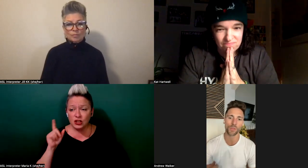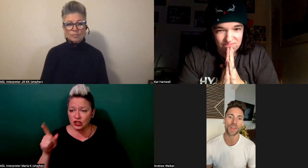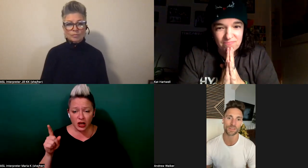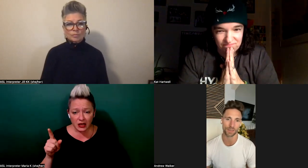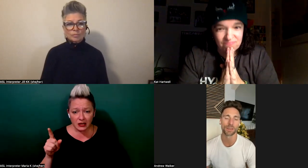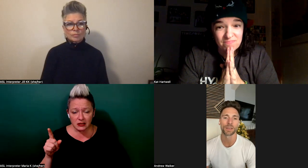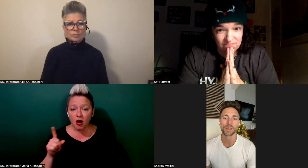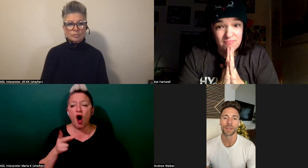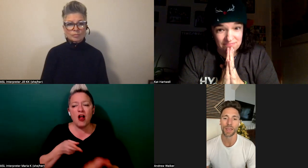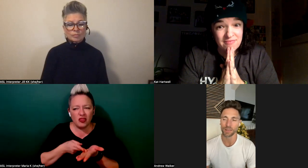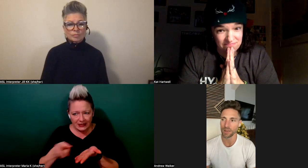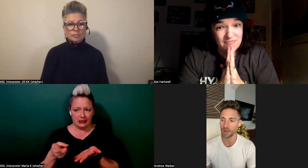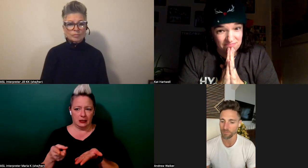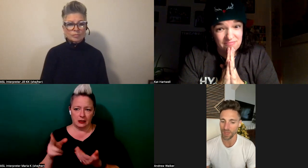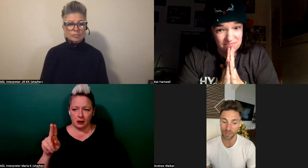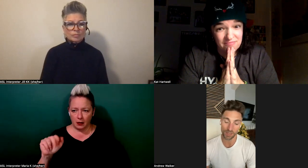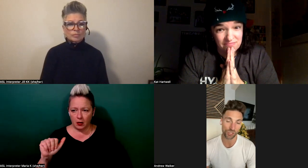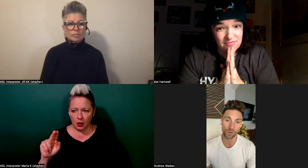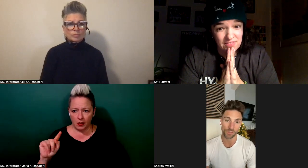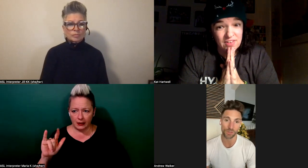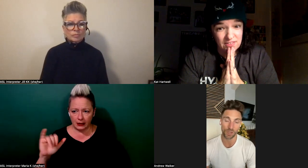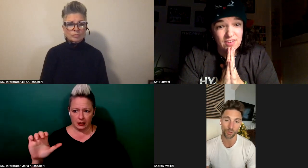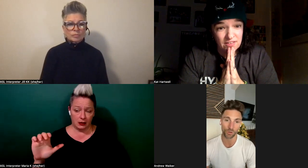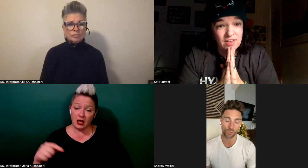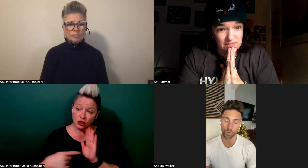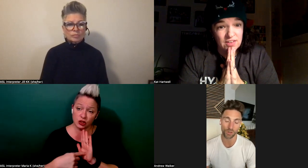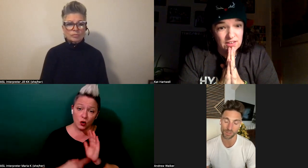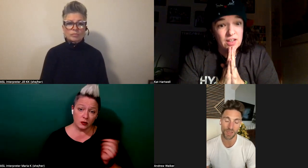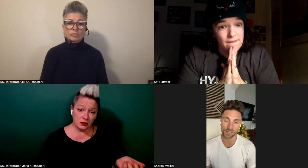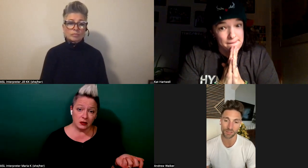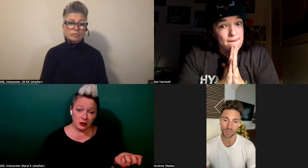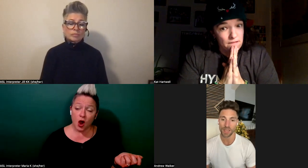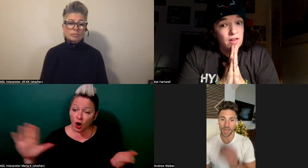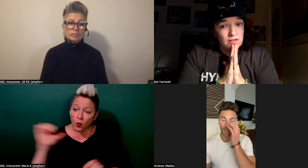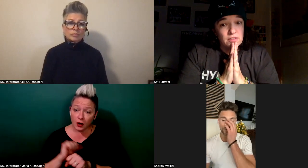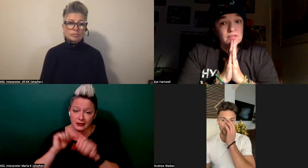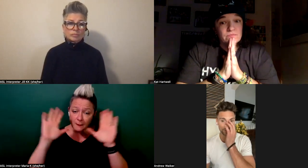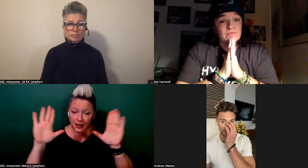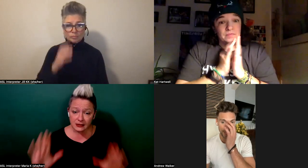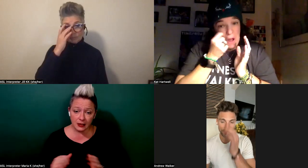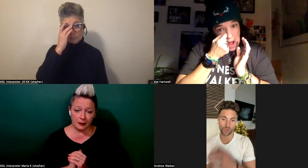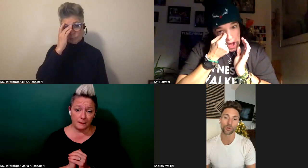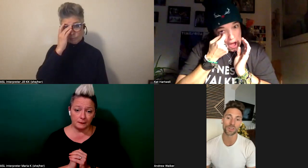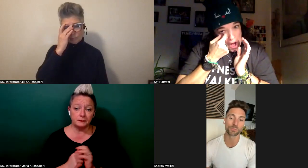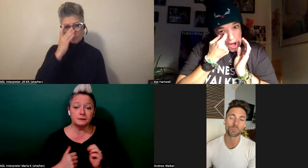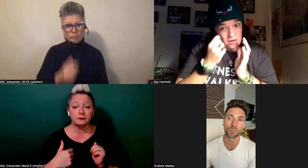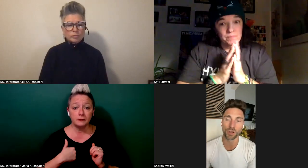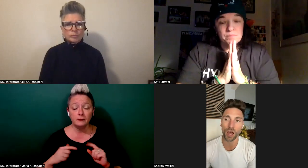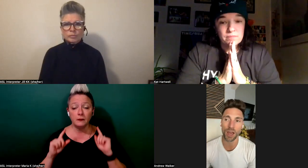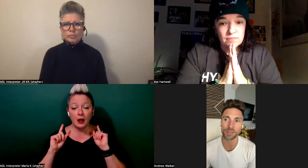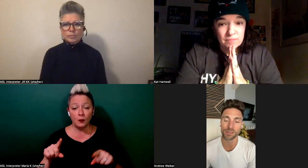just so authentic, and it shows. Her work is amazing. And I was actually at